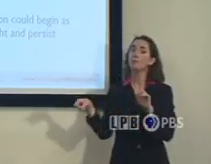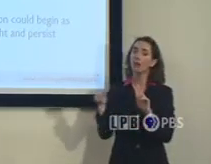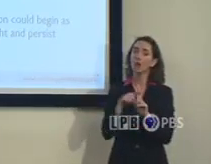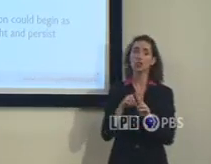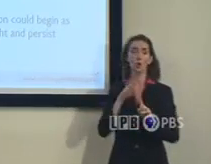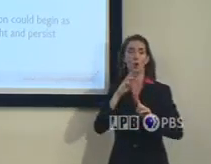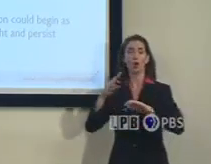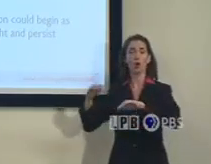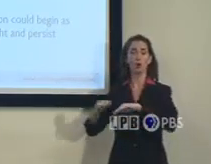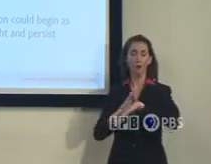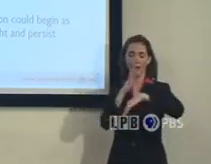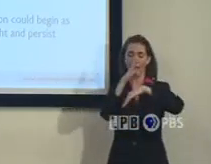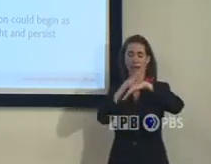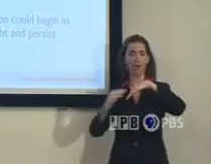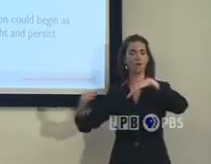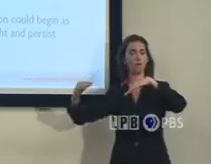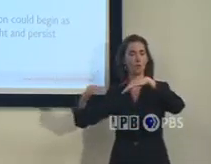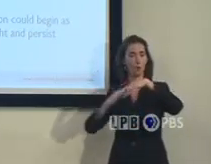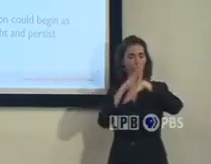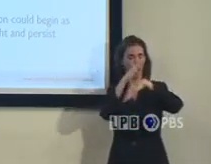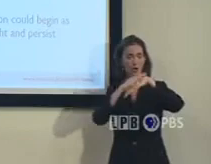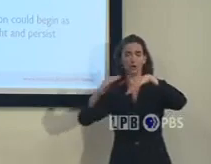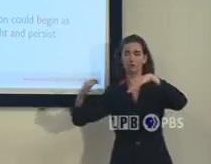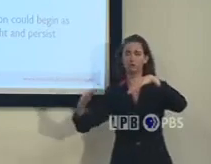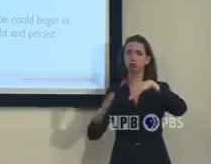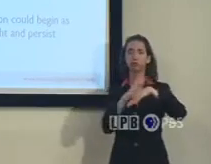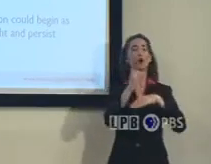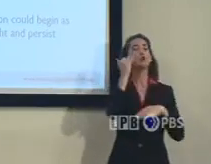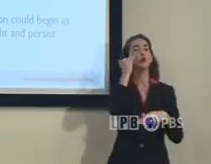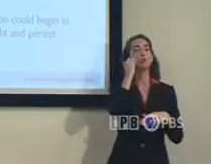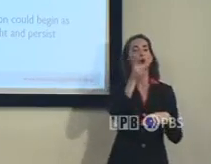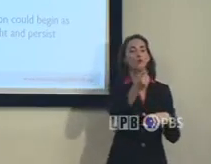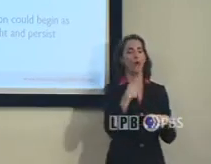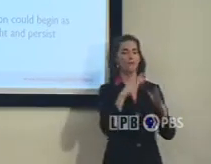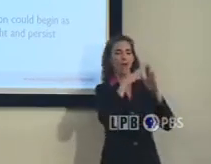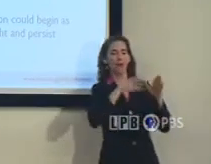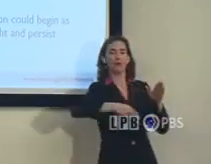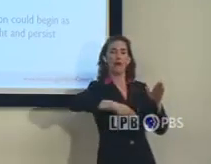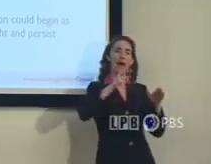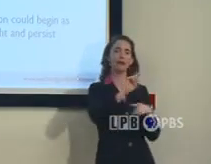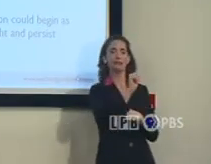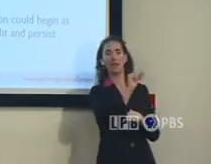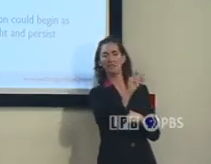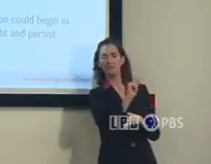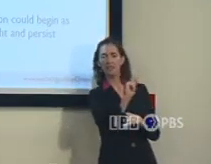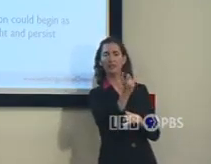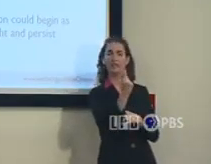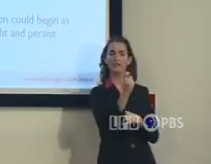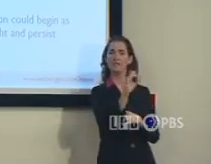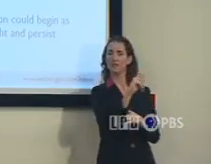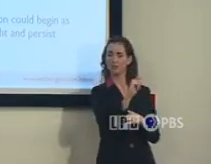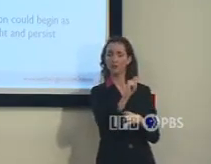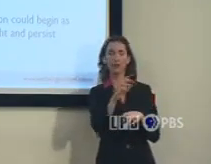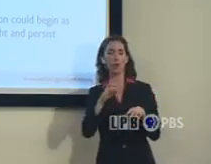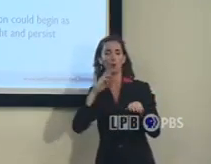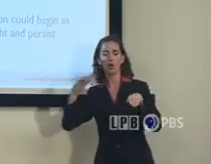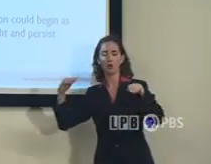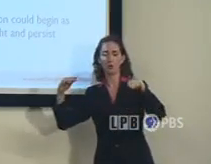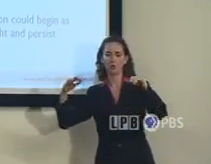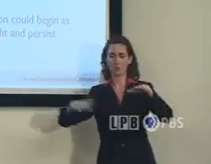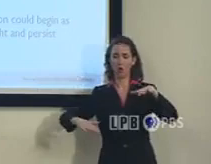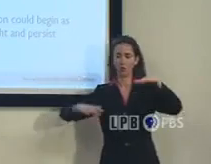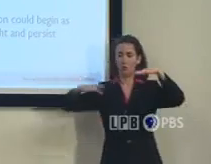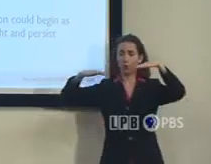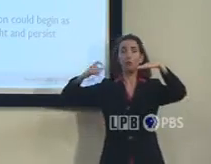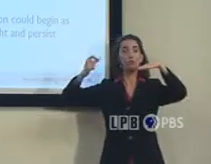do have interest on the coast and you have something elevated at 10 or 11 feet, understand that the wave action could be a couple of